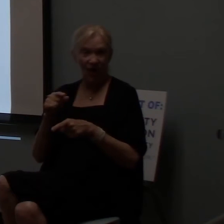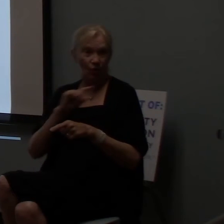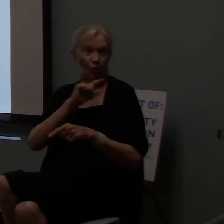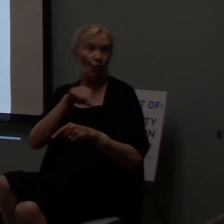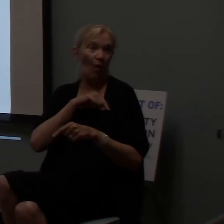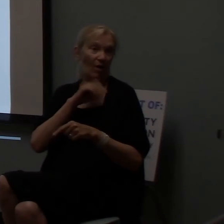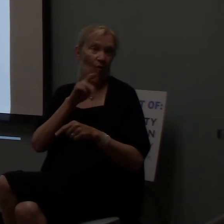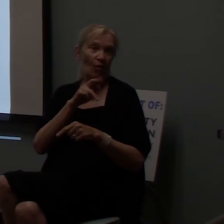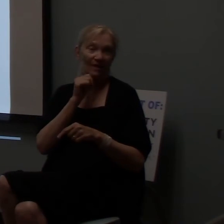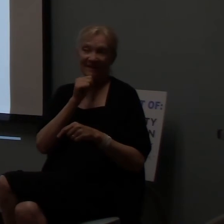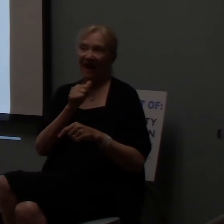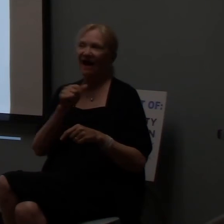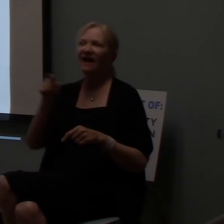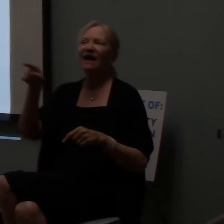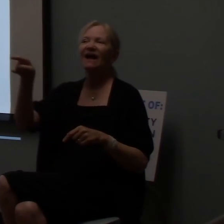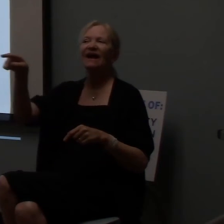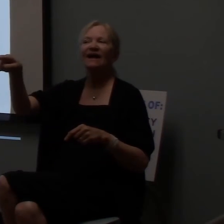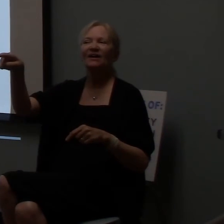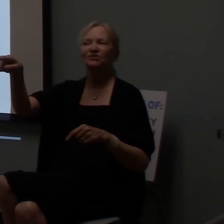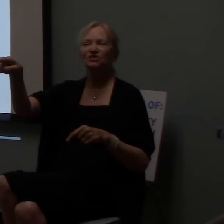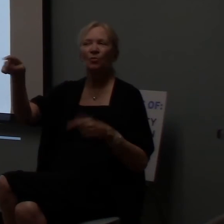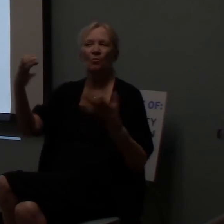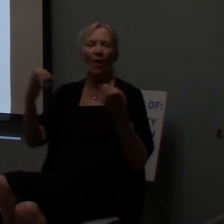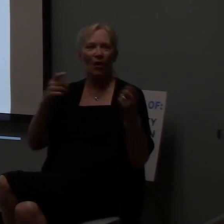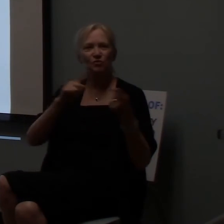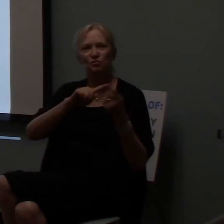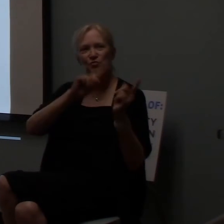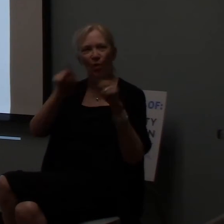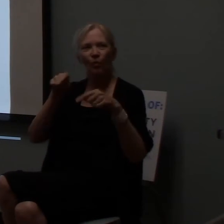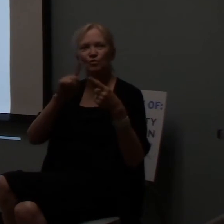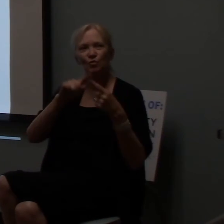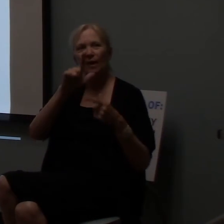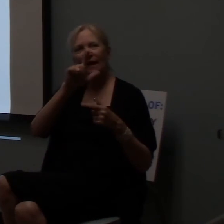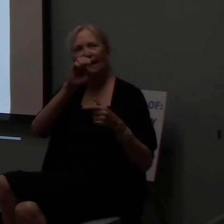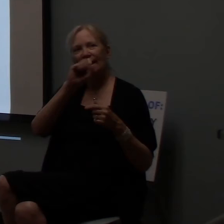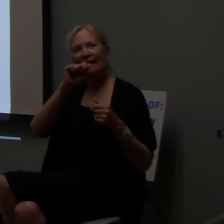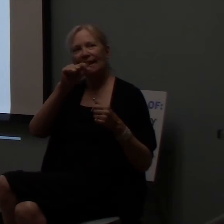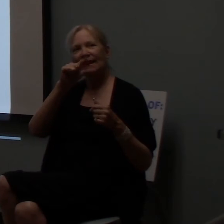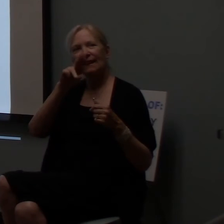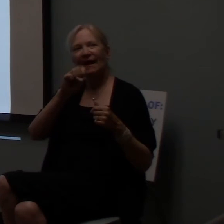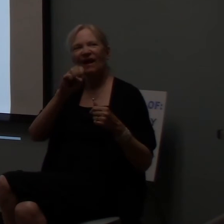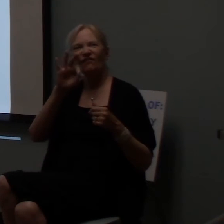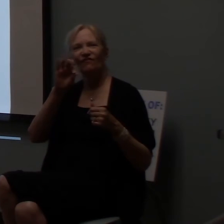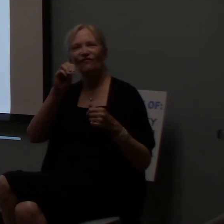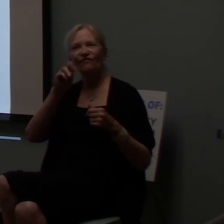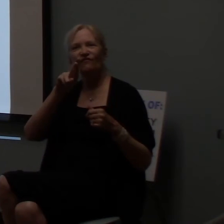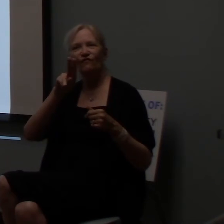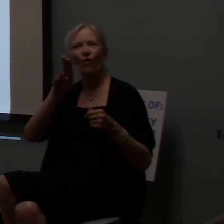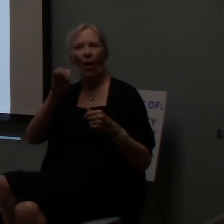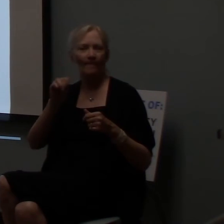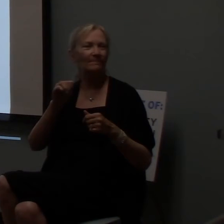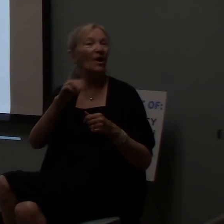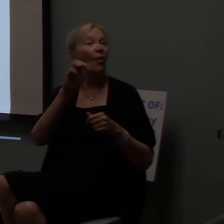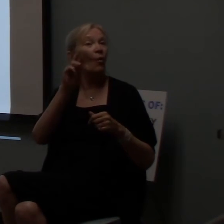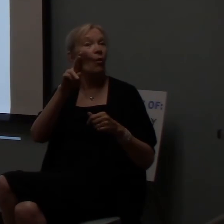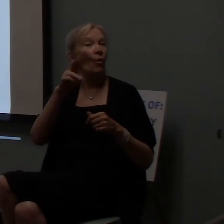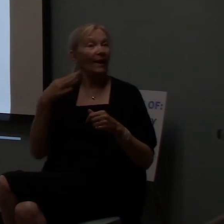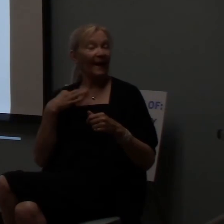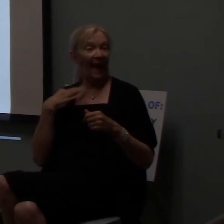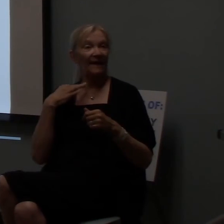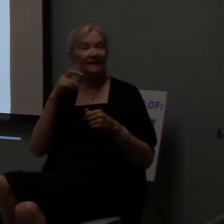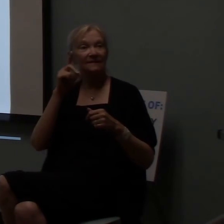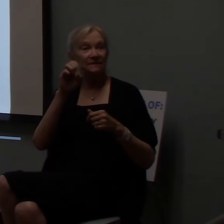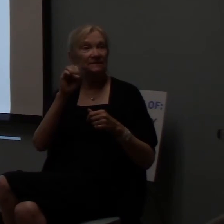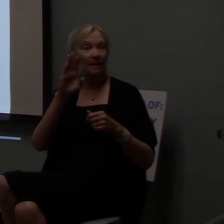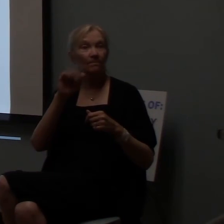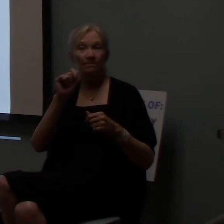candidate. Come to a league forum. Come to a league. You know, see how many people you can meet, such nice people. I guess you asked for